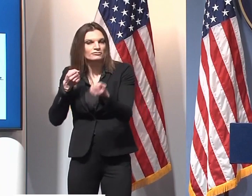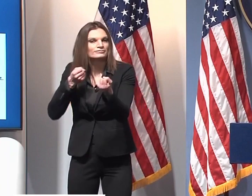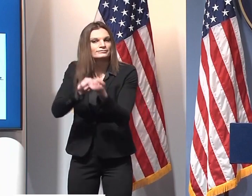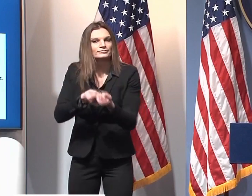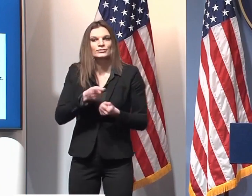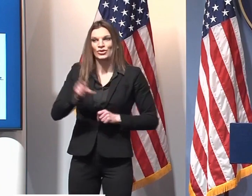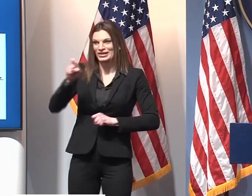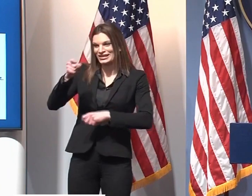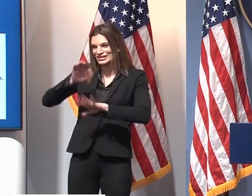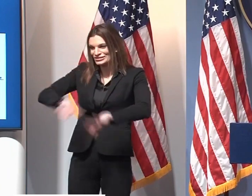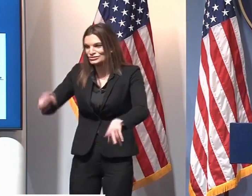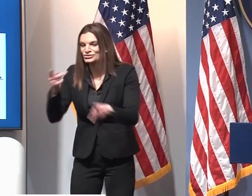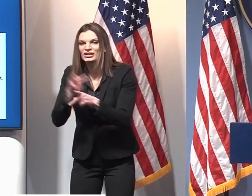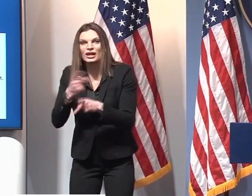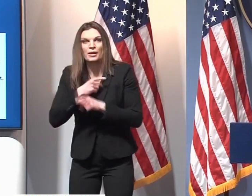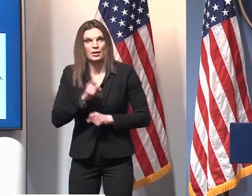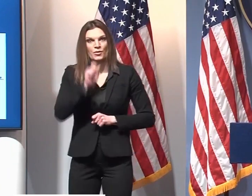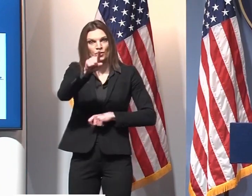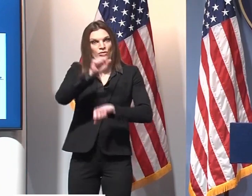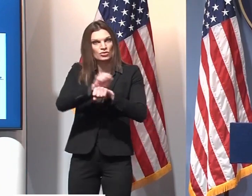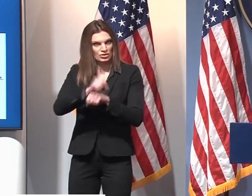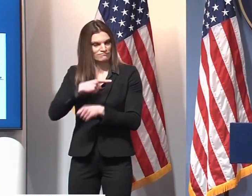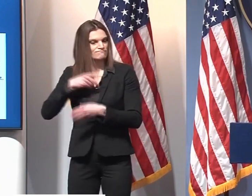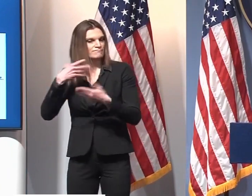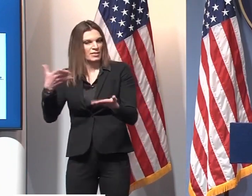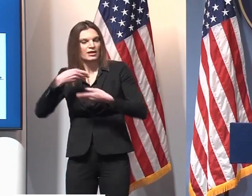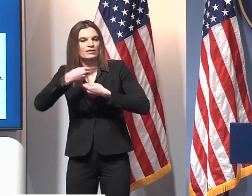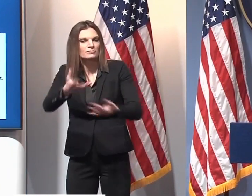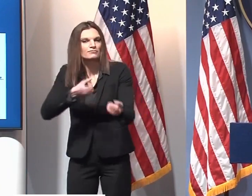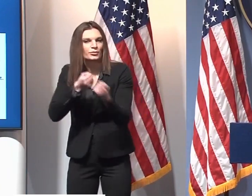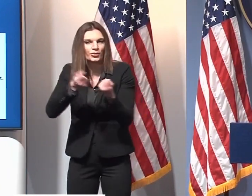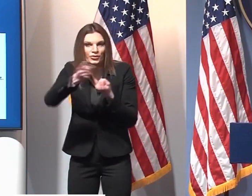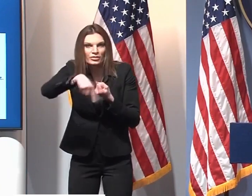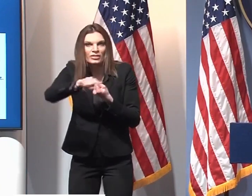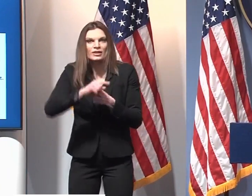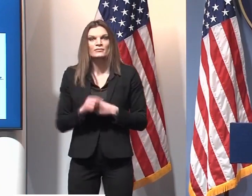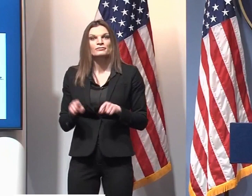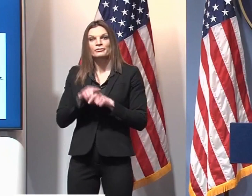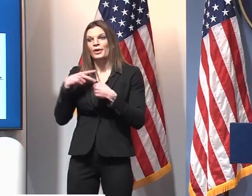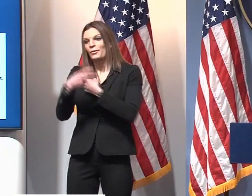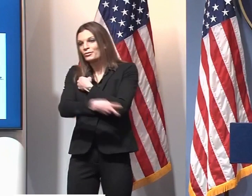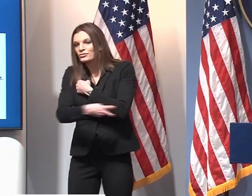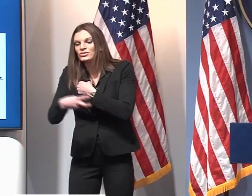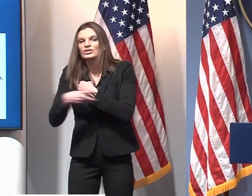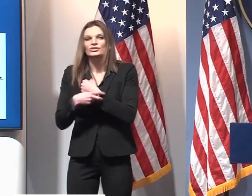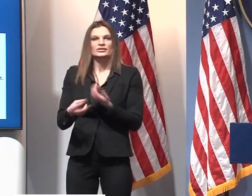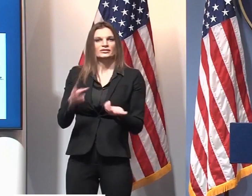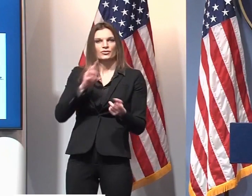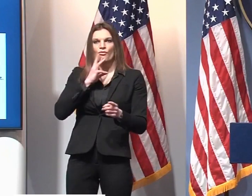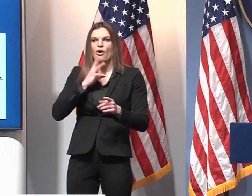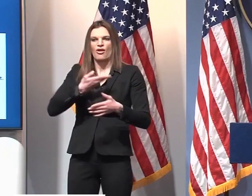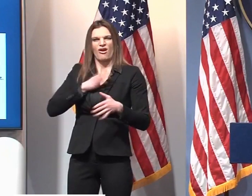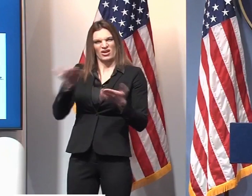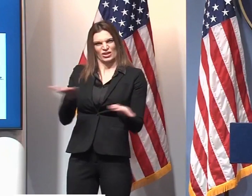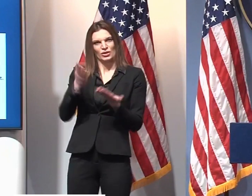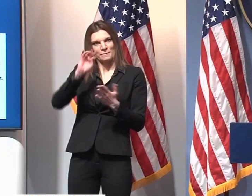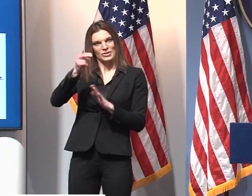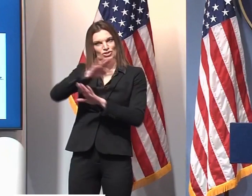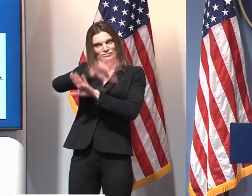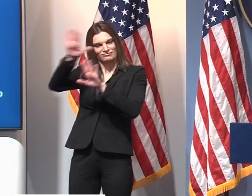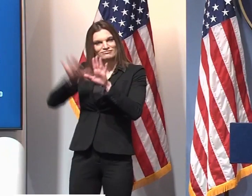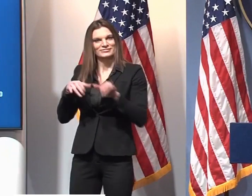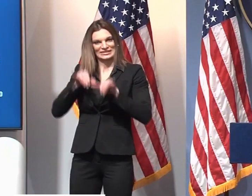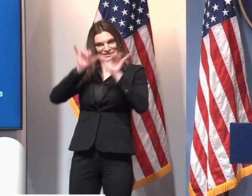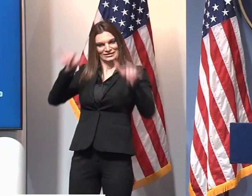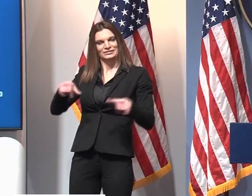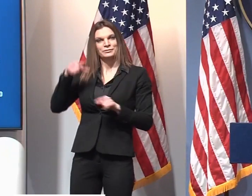infrastructure, namely our bridges and water infrastructure, and helping small businesses recover from the pandemic. It